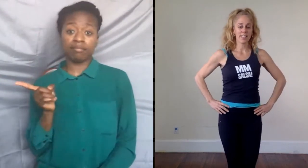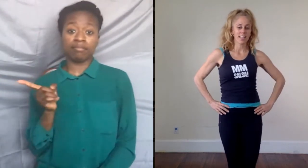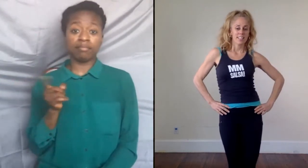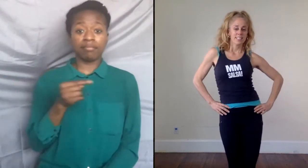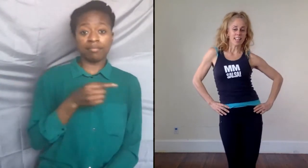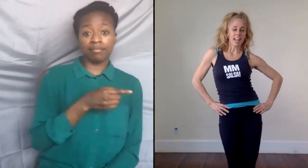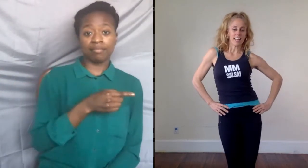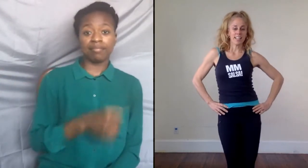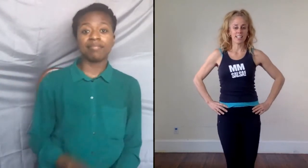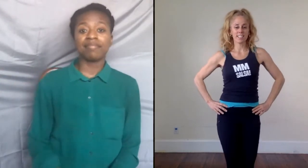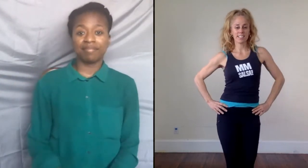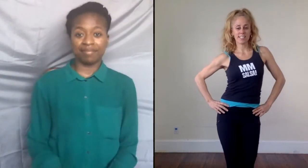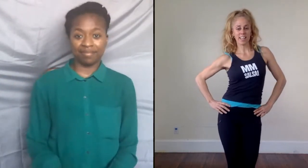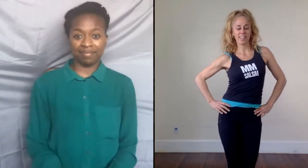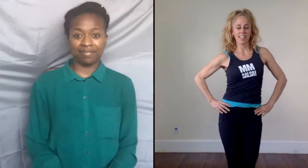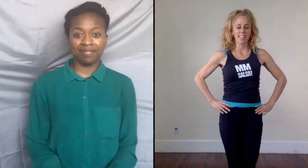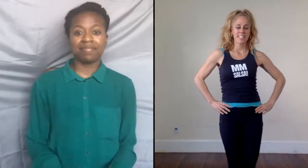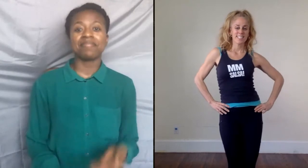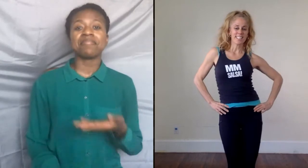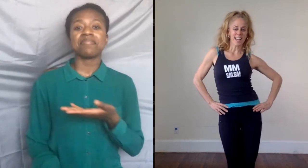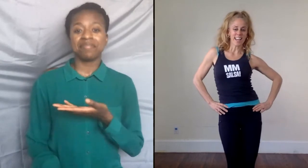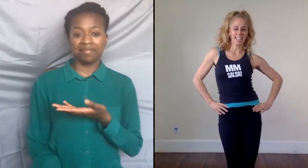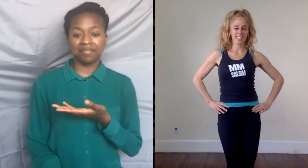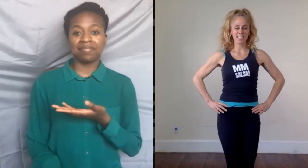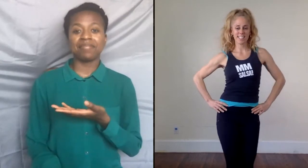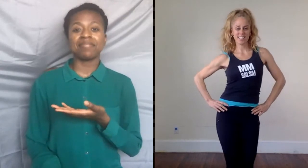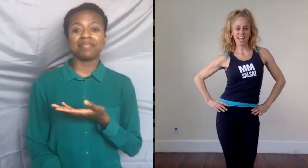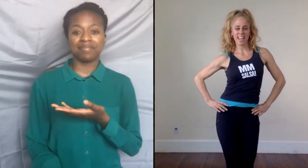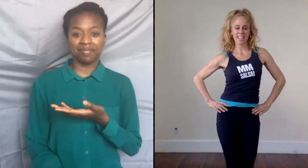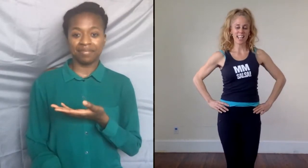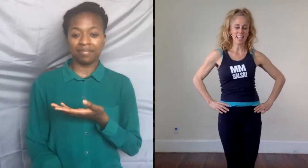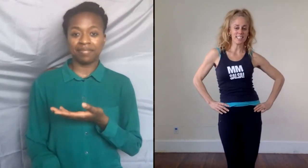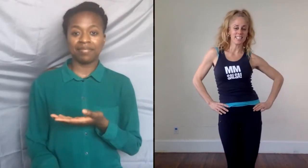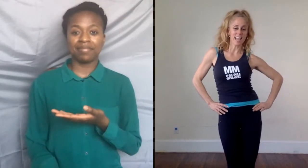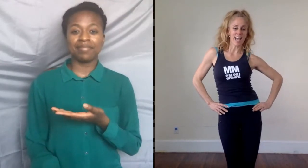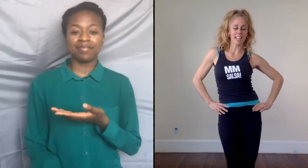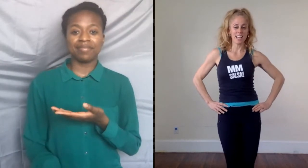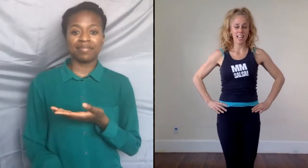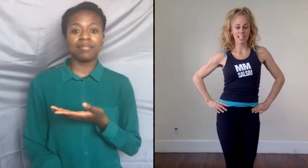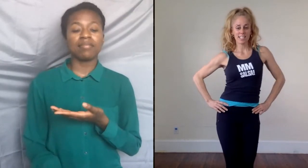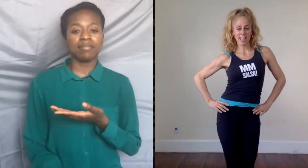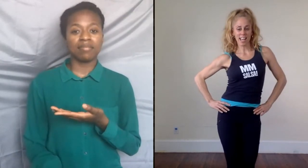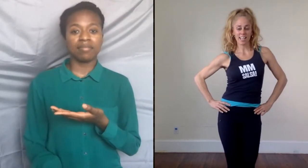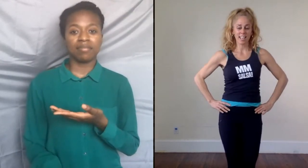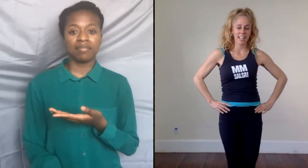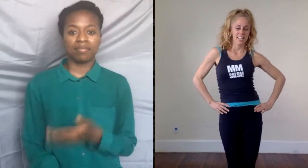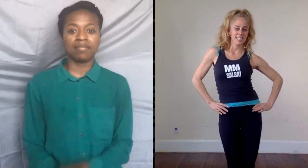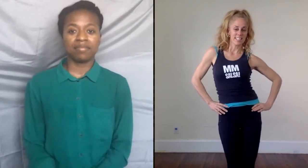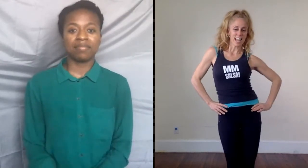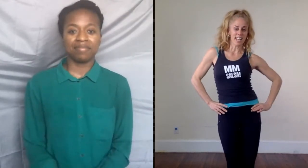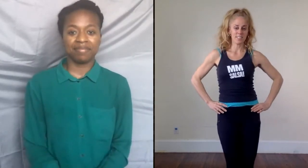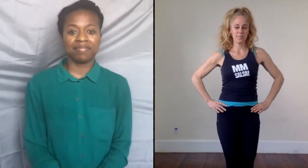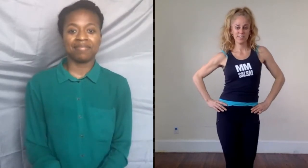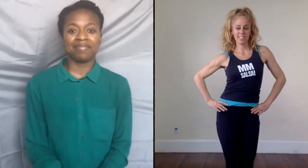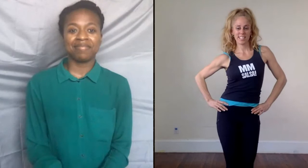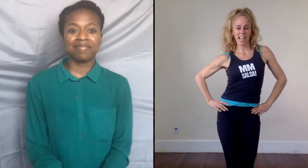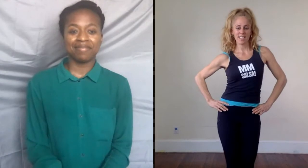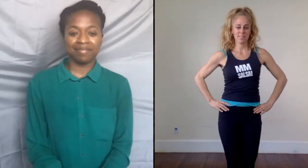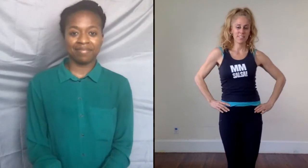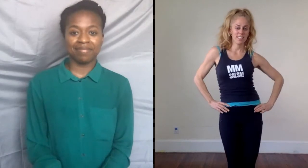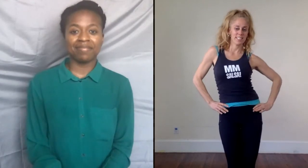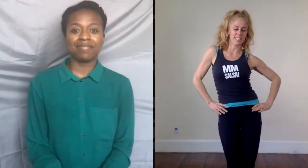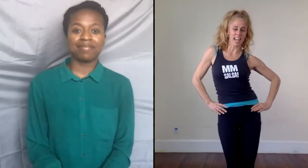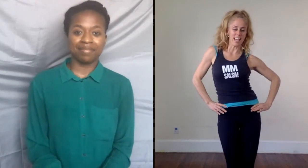side, side, side, side, side, and side, side, side,